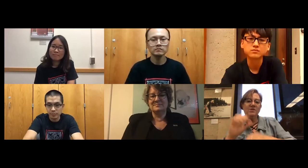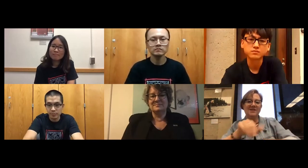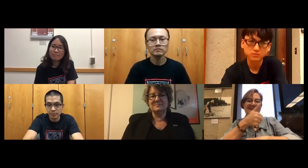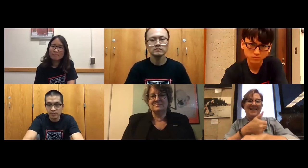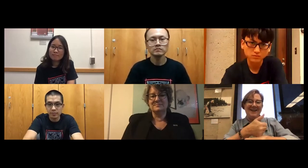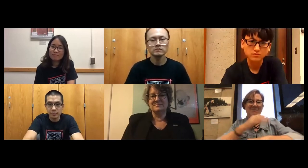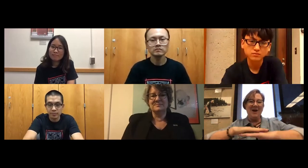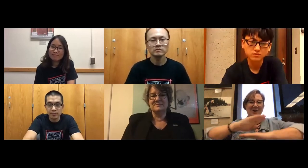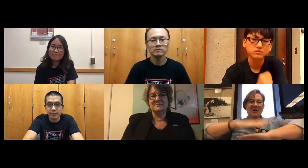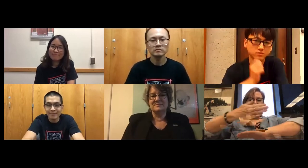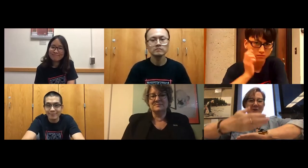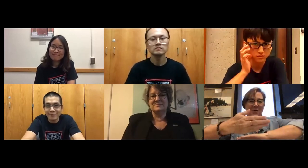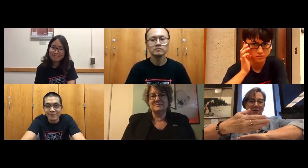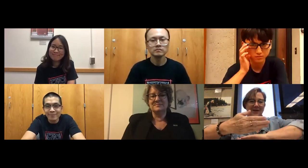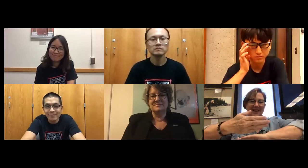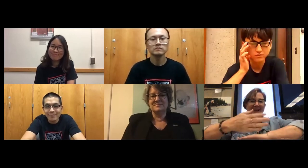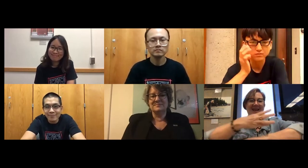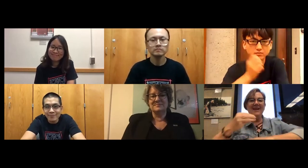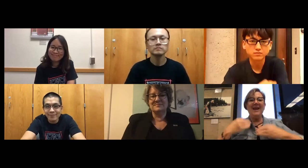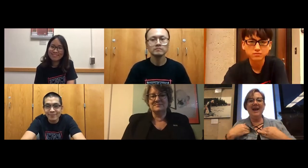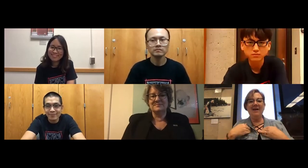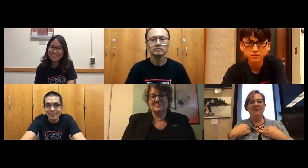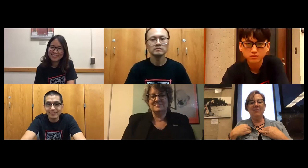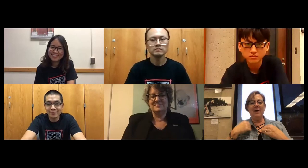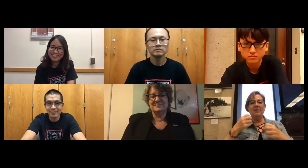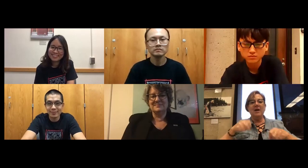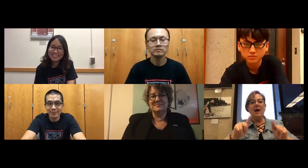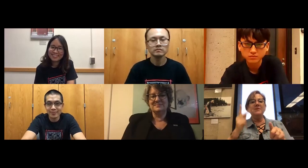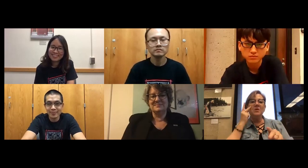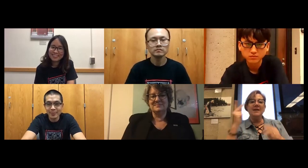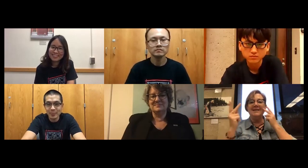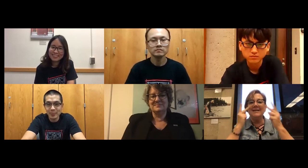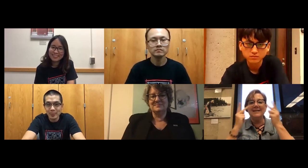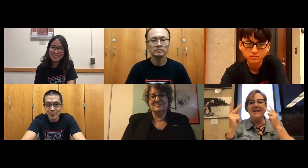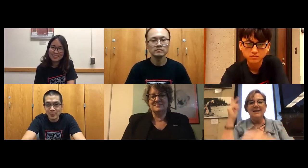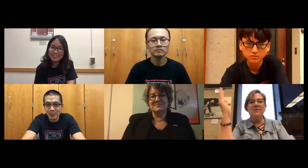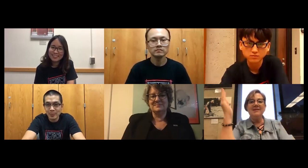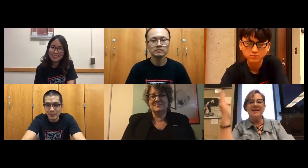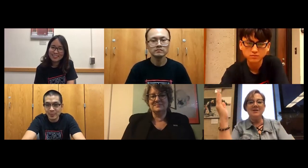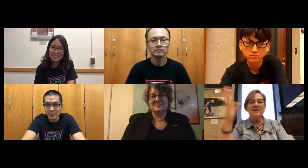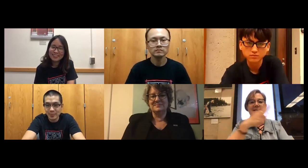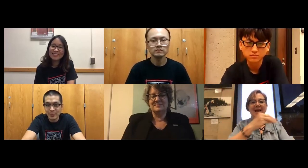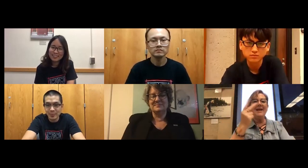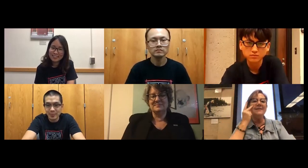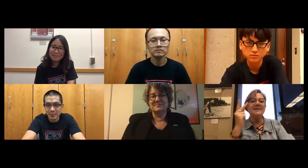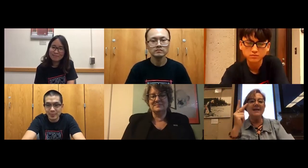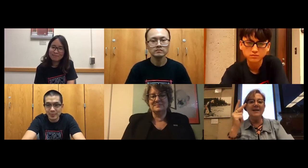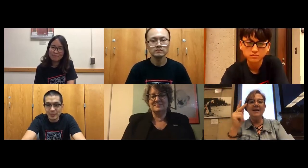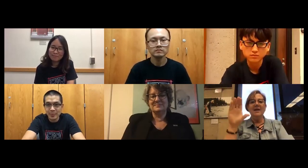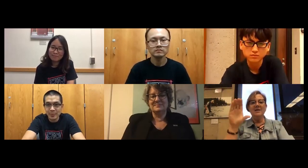set it up on your computer and have the opportunity to see the presenters and see the